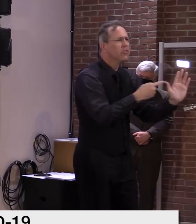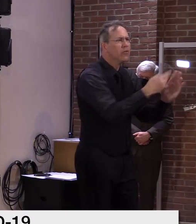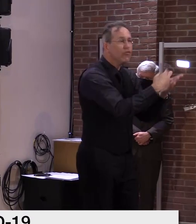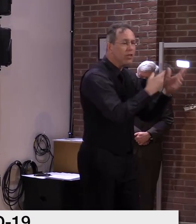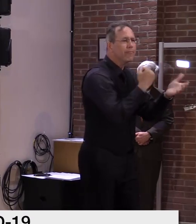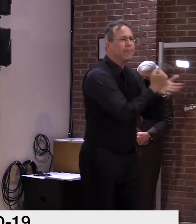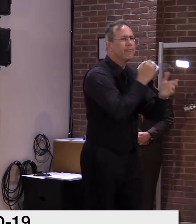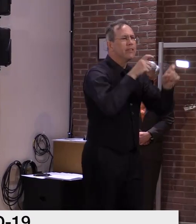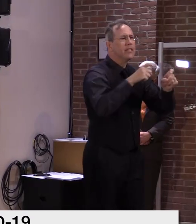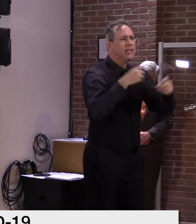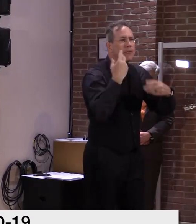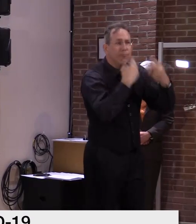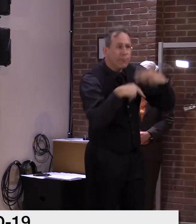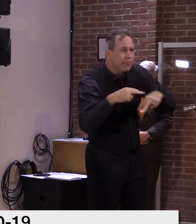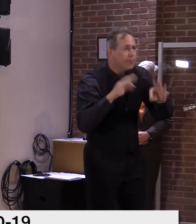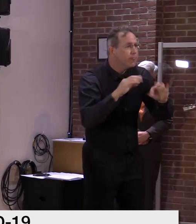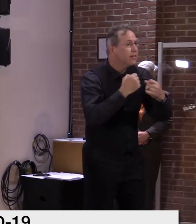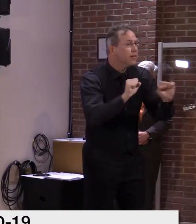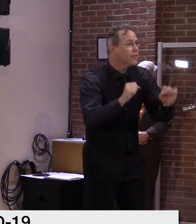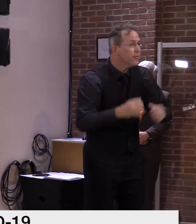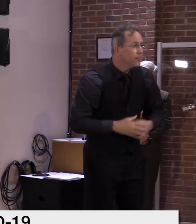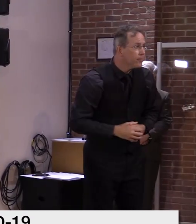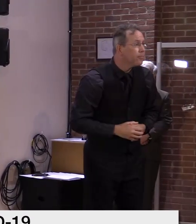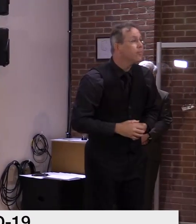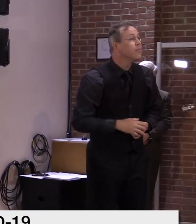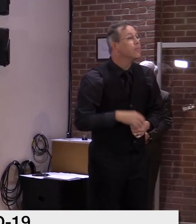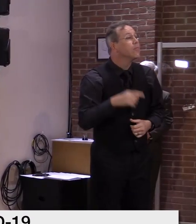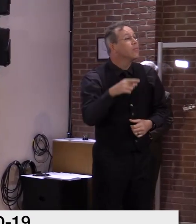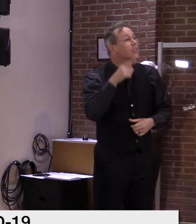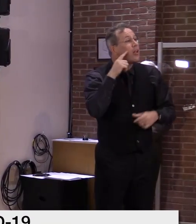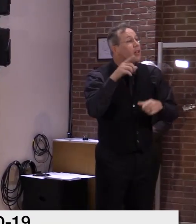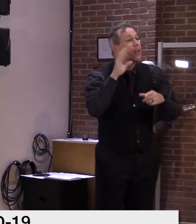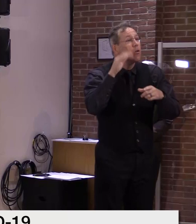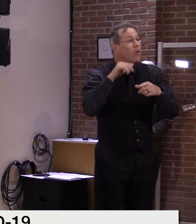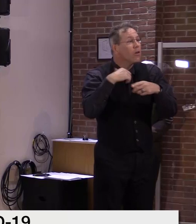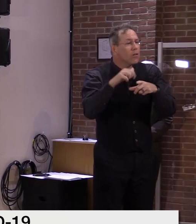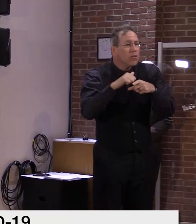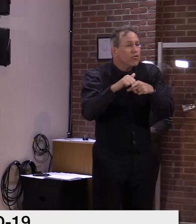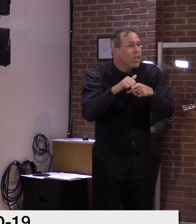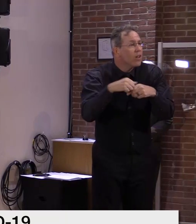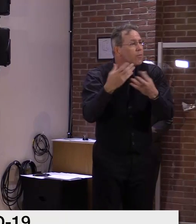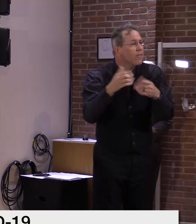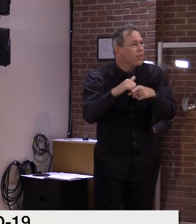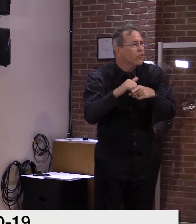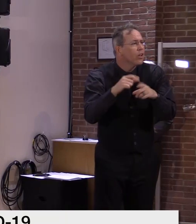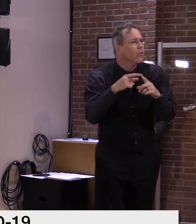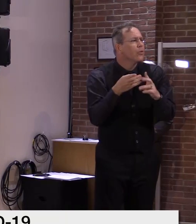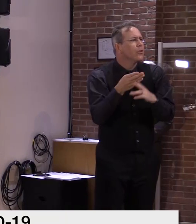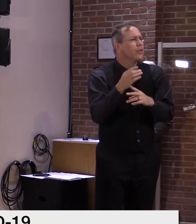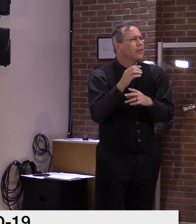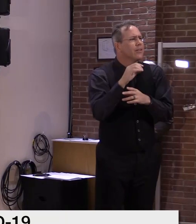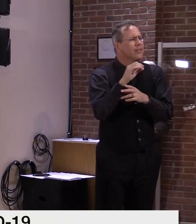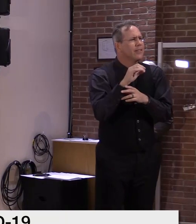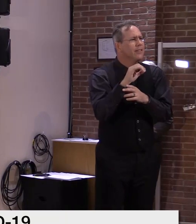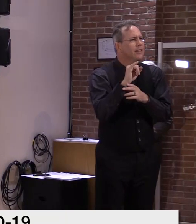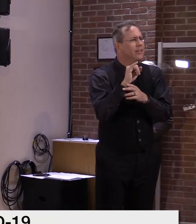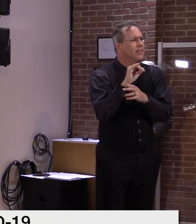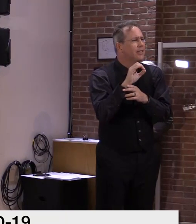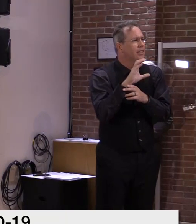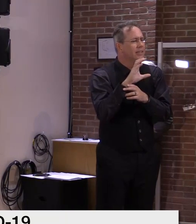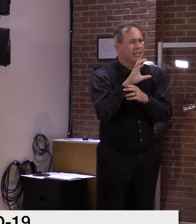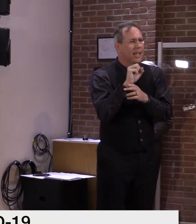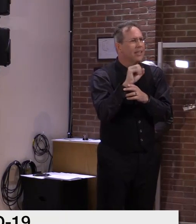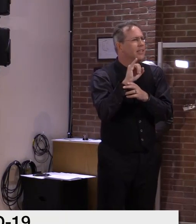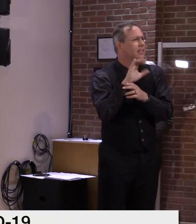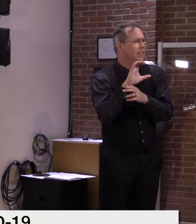conduct the testing will be available directly through CIC Health at no cost to our eligible summer day camps and programs.